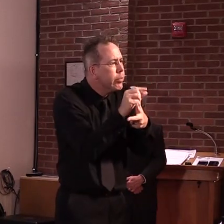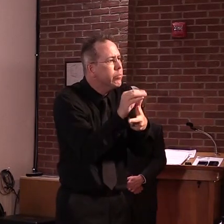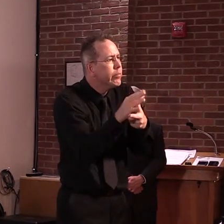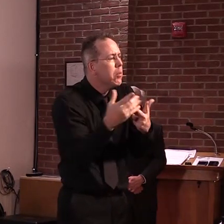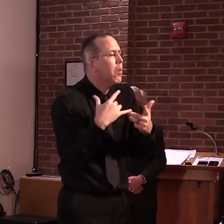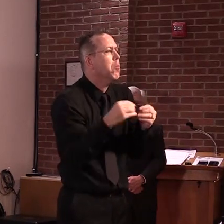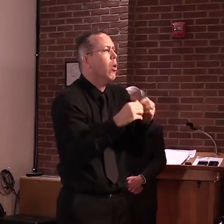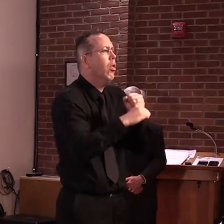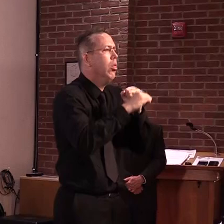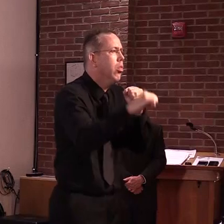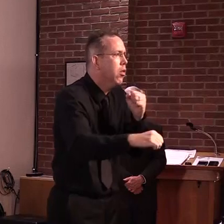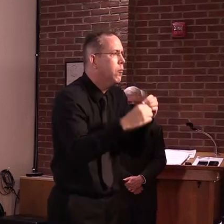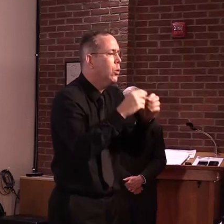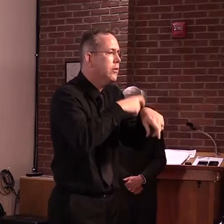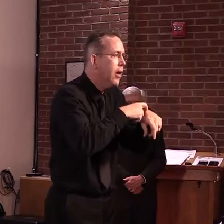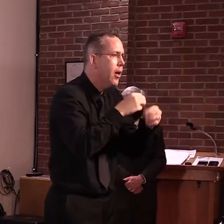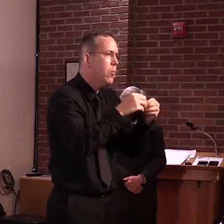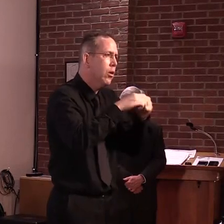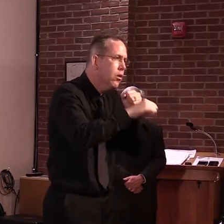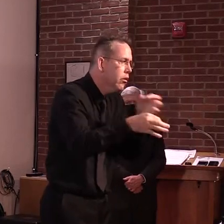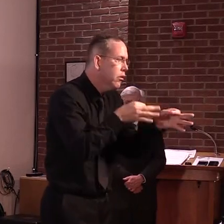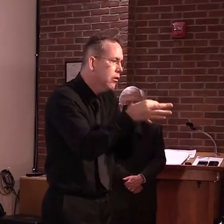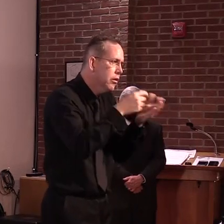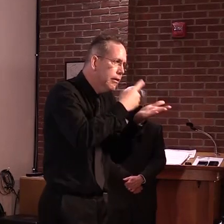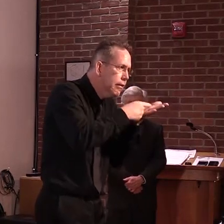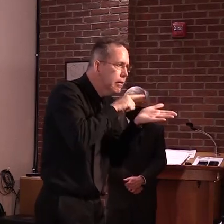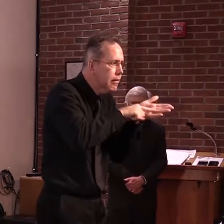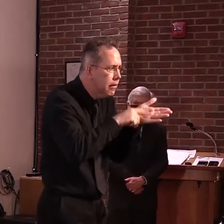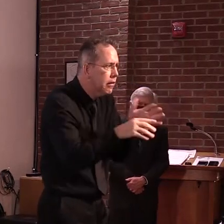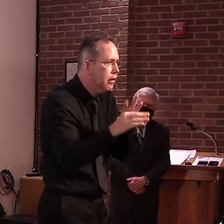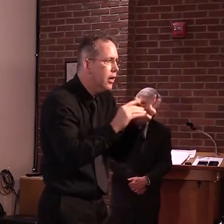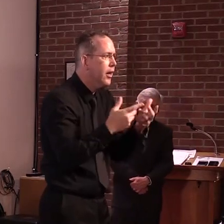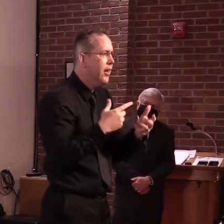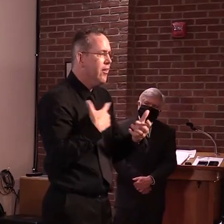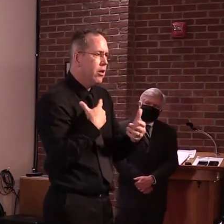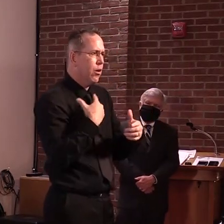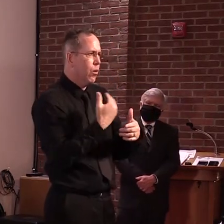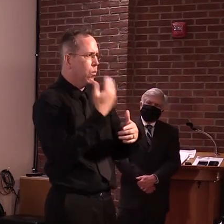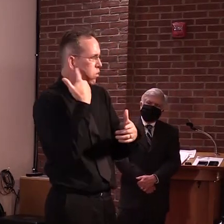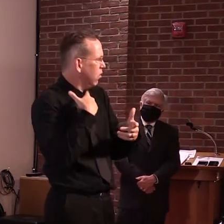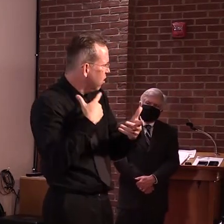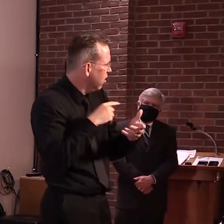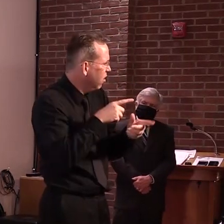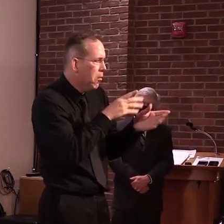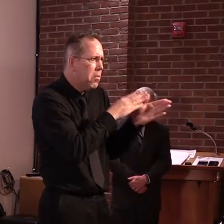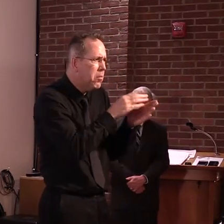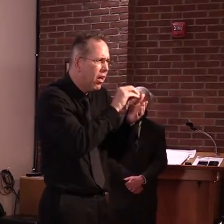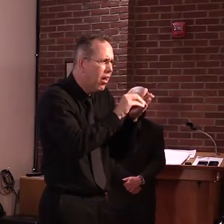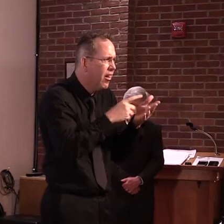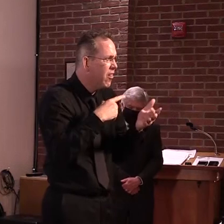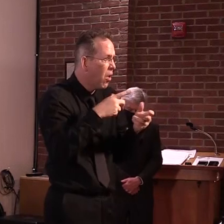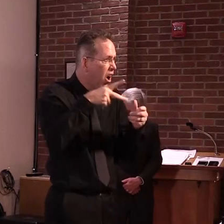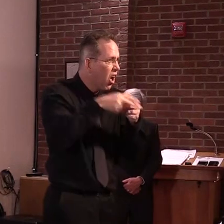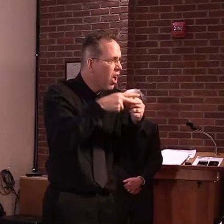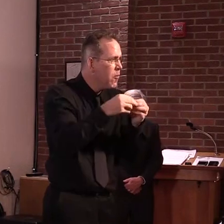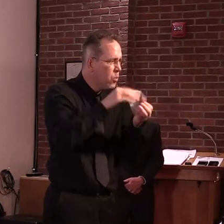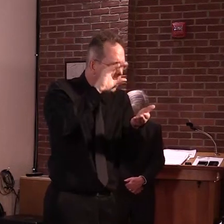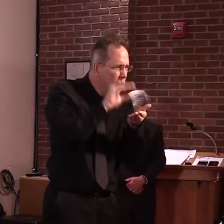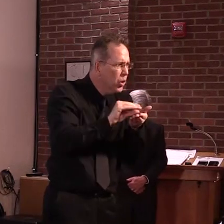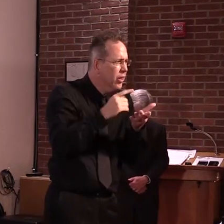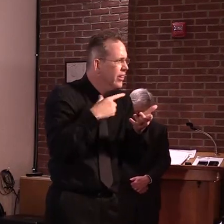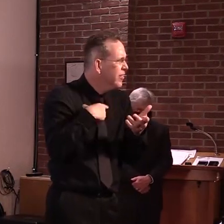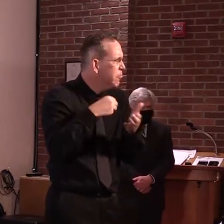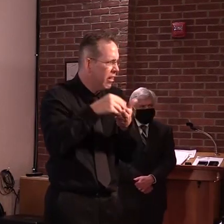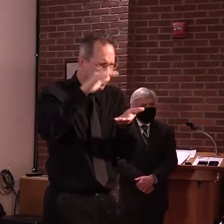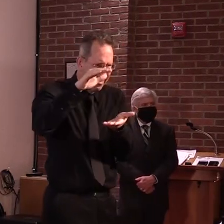less than half of the financial support that was originally proposed. These business owners employ Vermonters, fill our